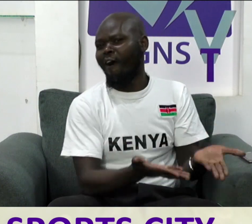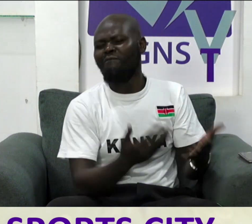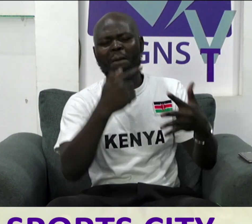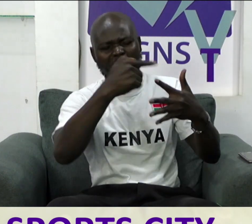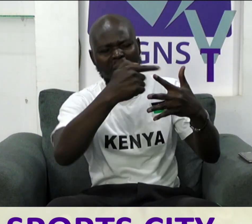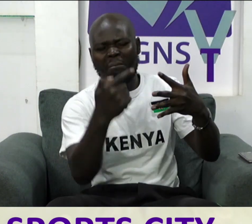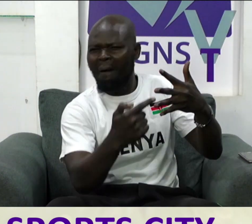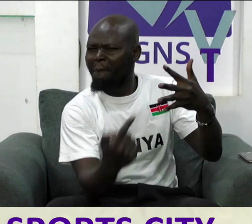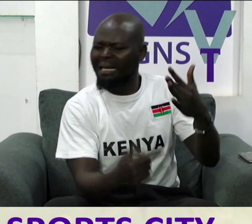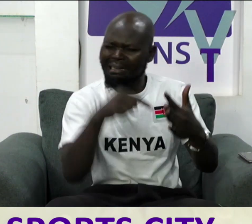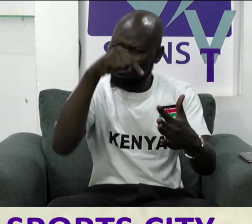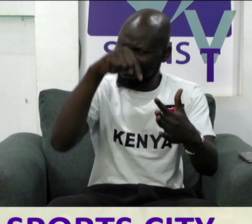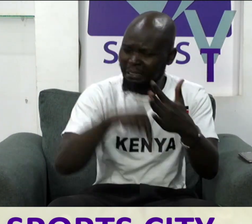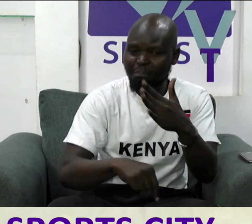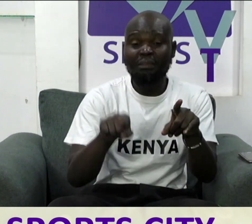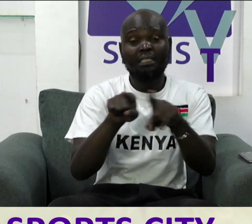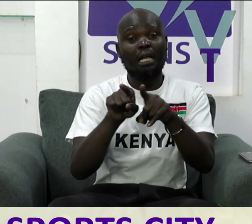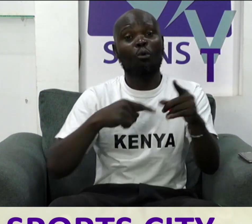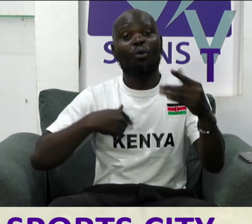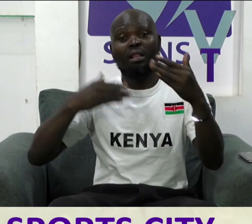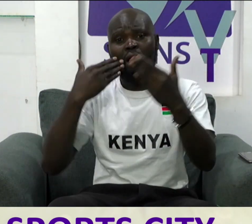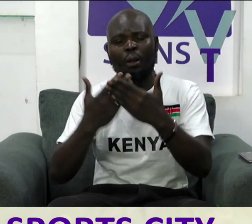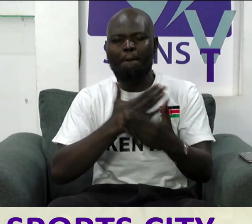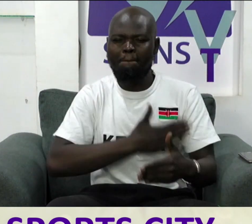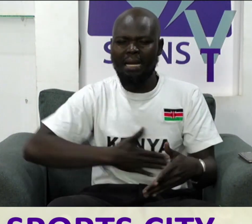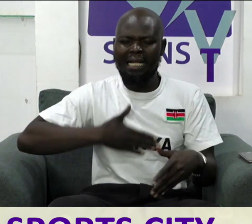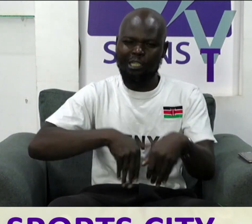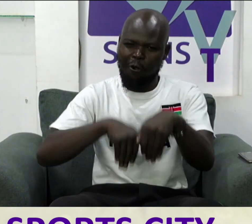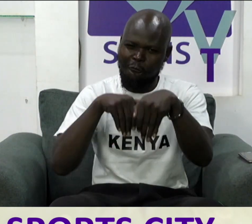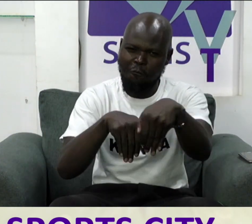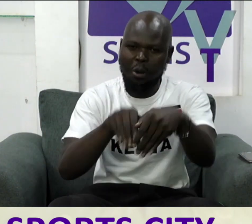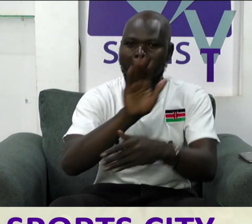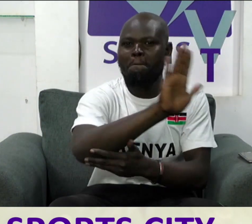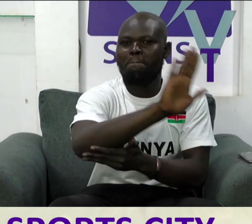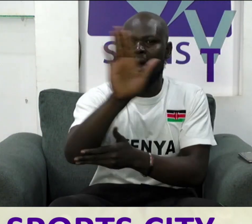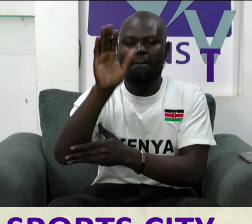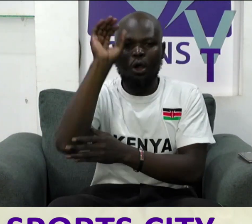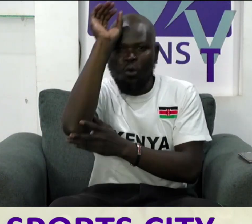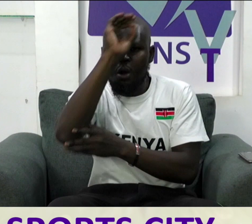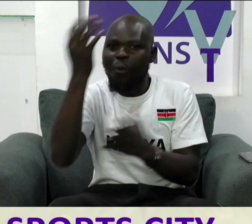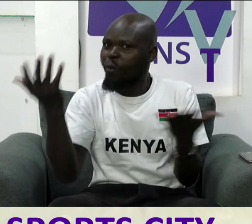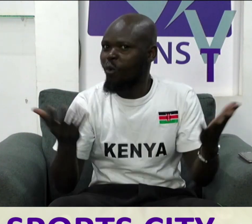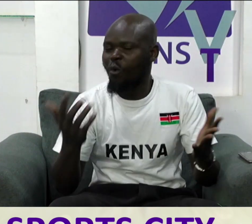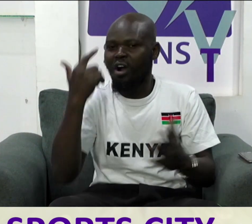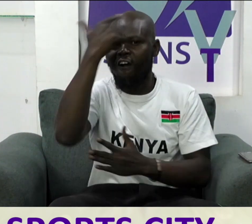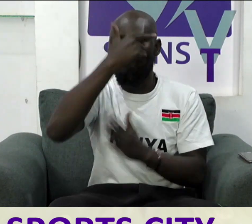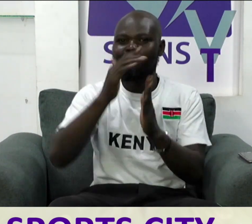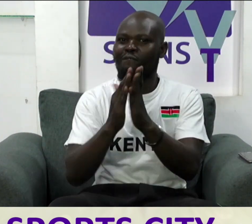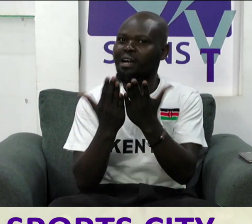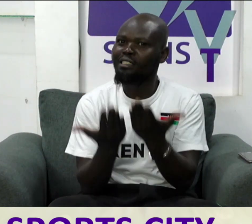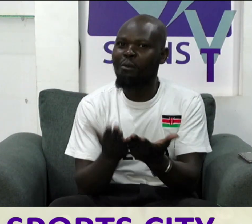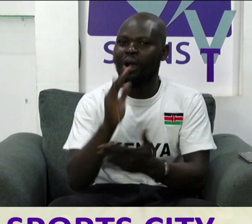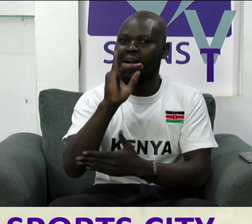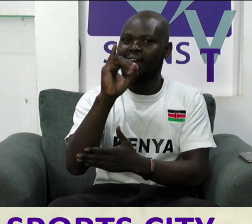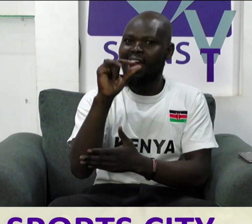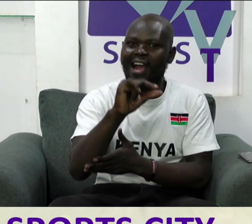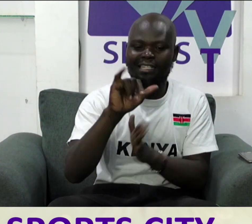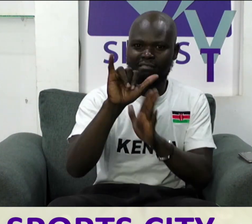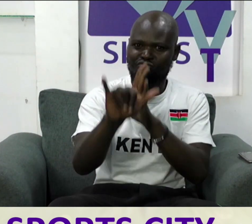informing you more about Sports City Extra. Thank you so much, and do not forget to send in your opinions through